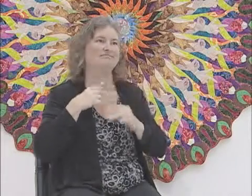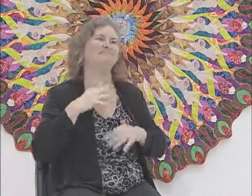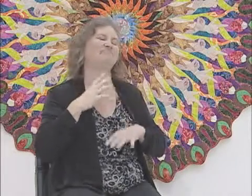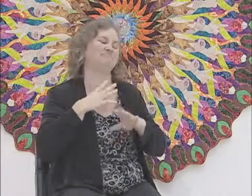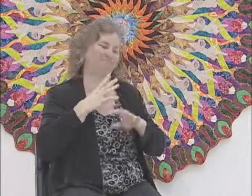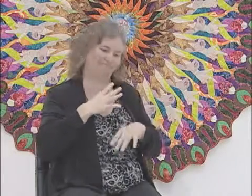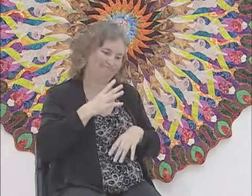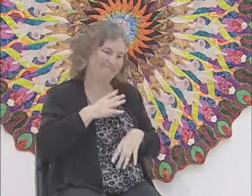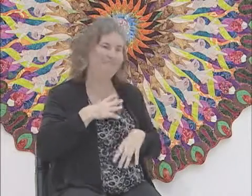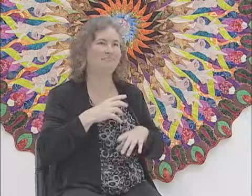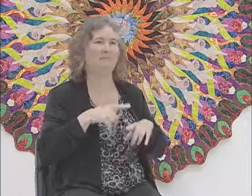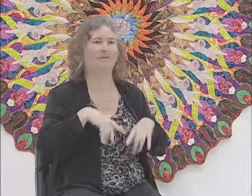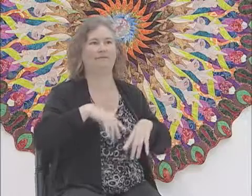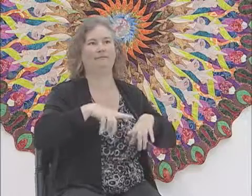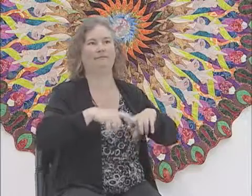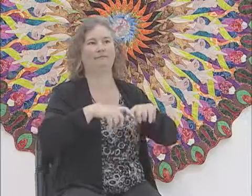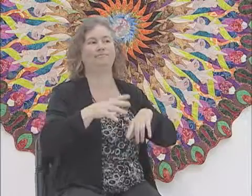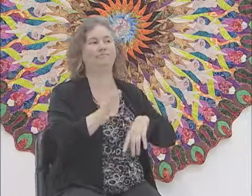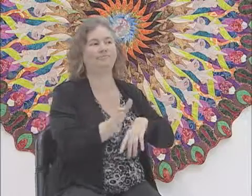I just have to make do with what I had.